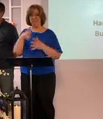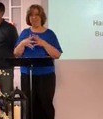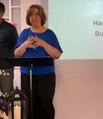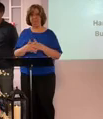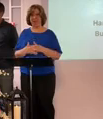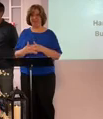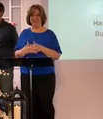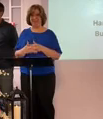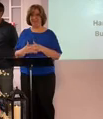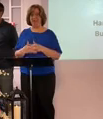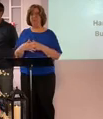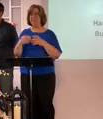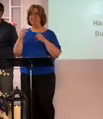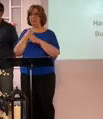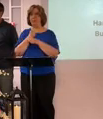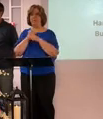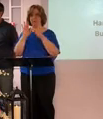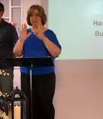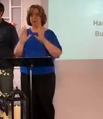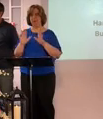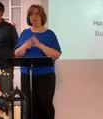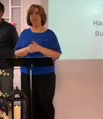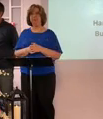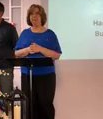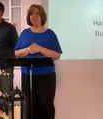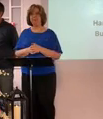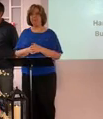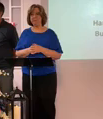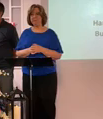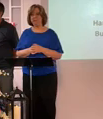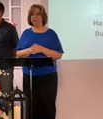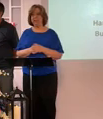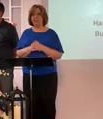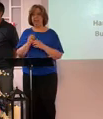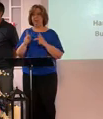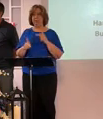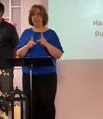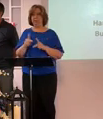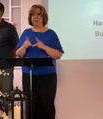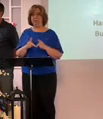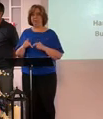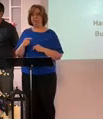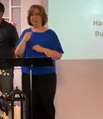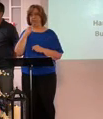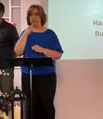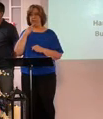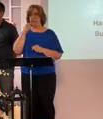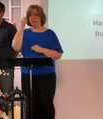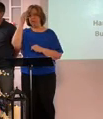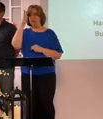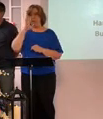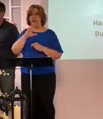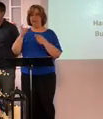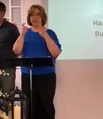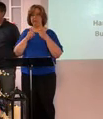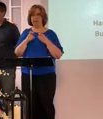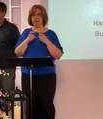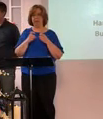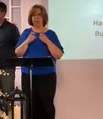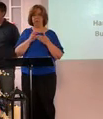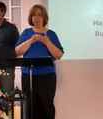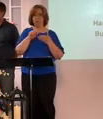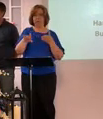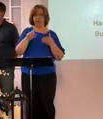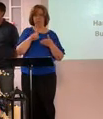which was a miracle. It was almost, you know, like people were saying, oh, you know, God gave you one and another one. Yep, that